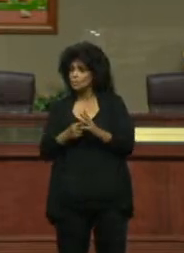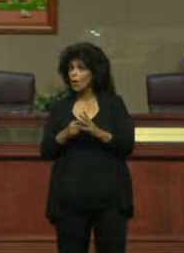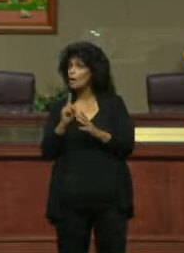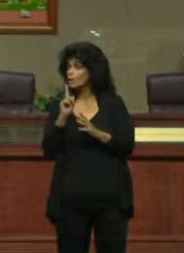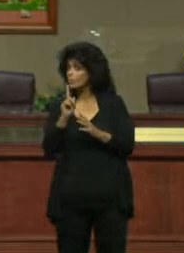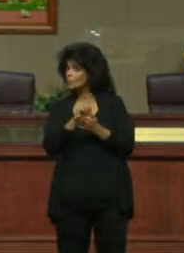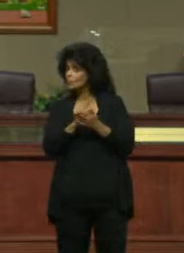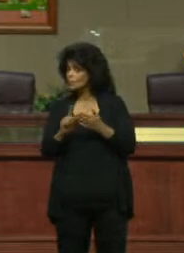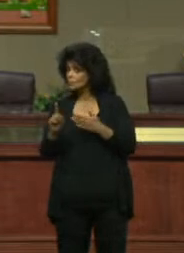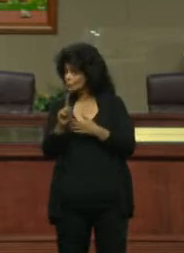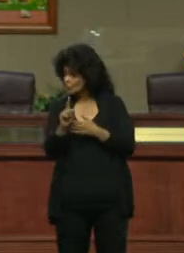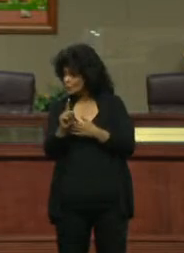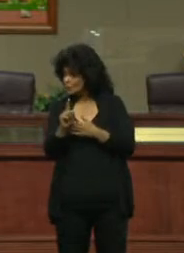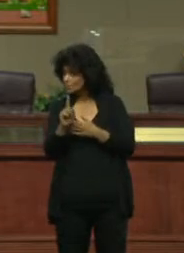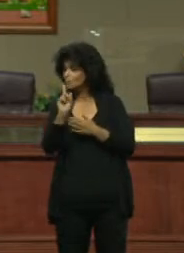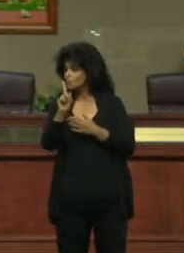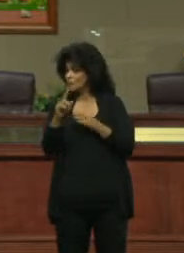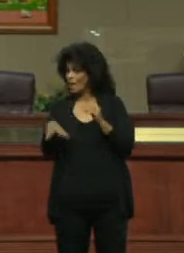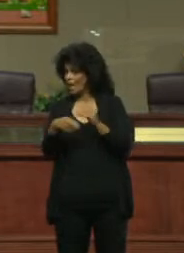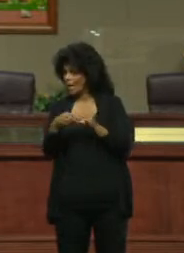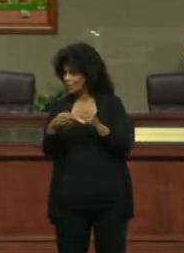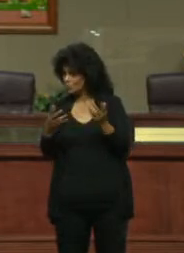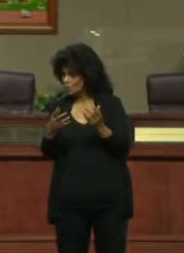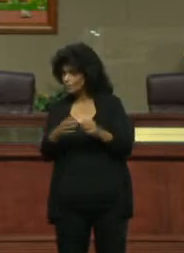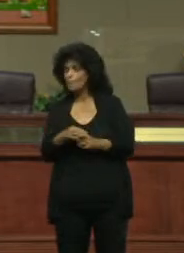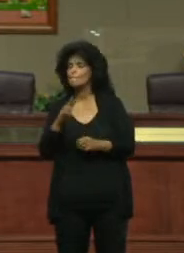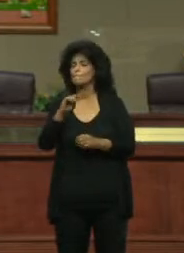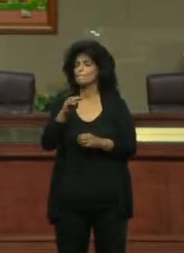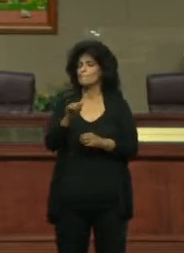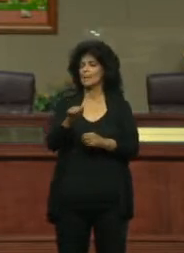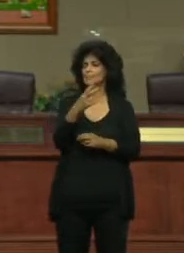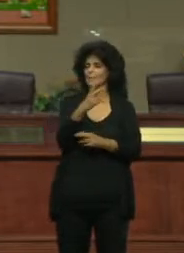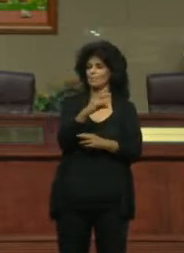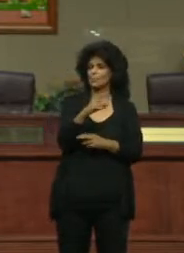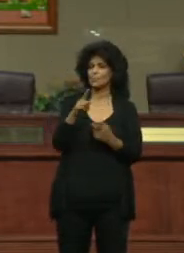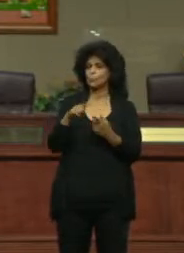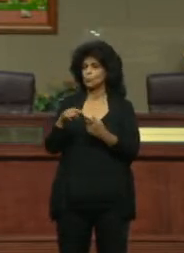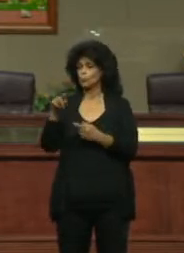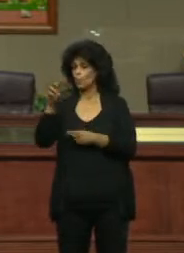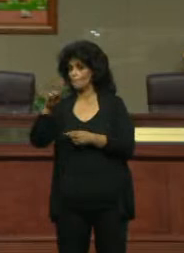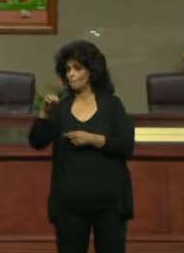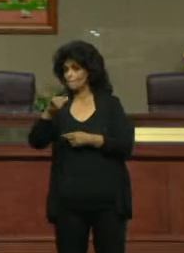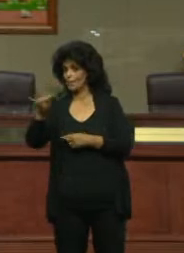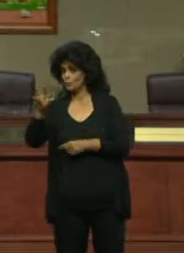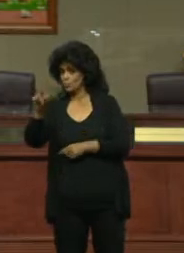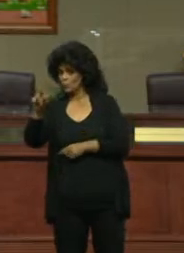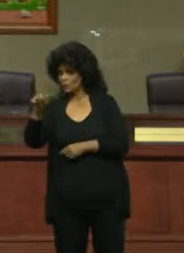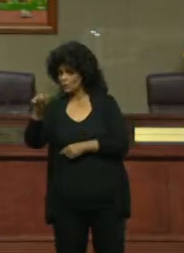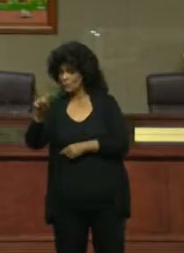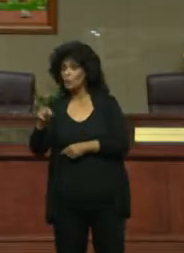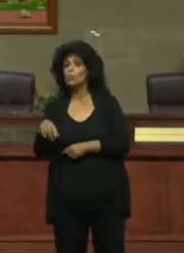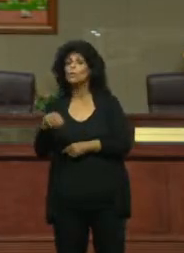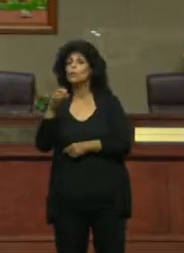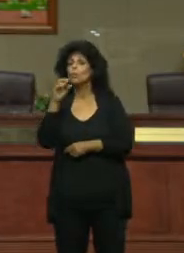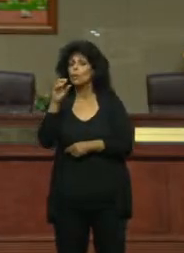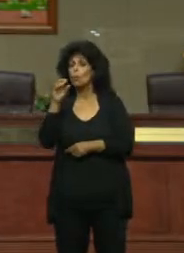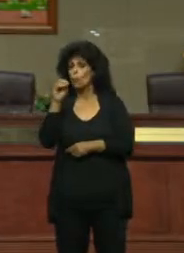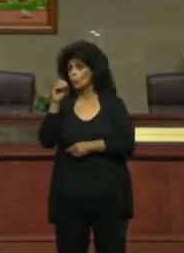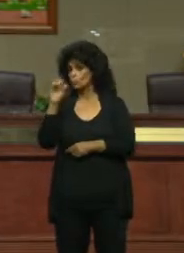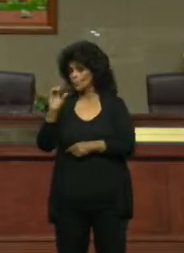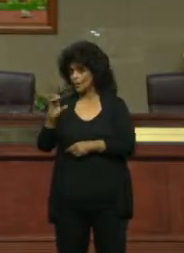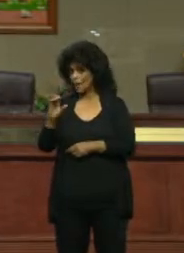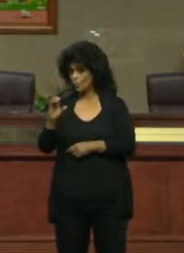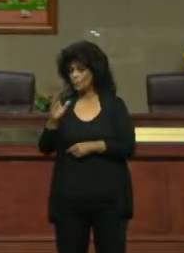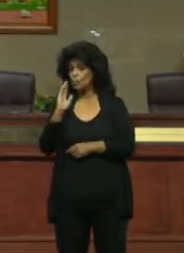today, next Monday, May the 17th through May the 20th, Orange County Health Services will offer